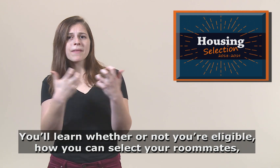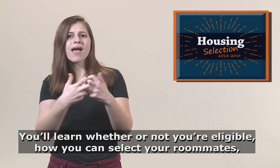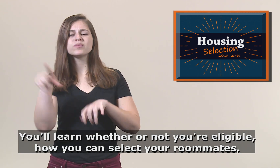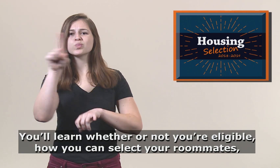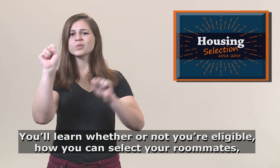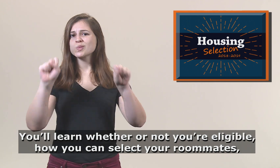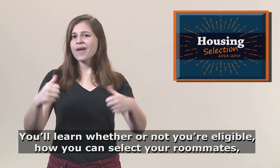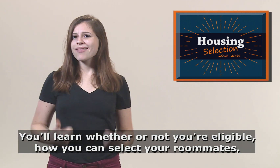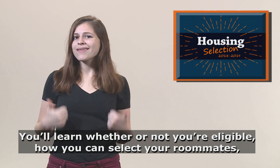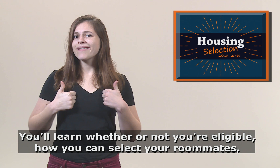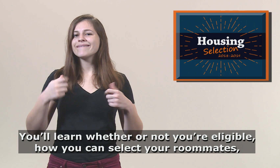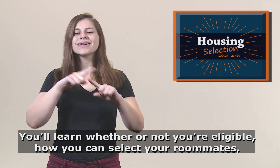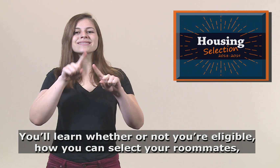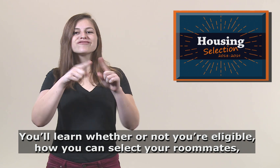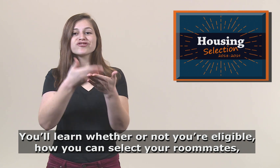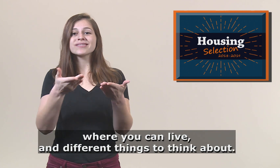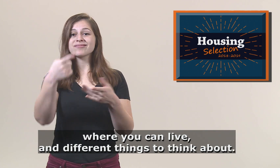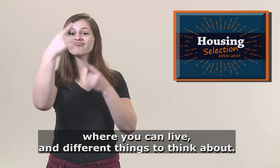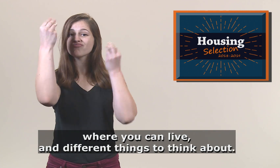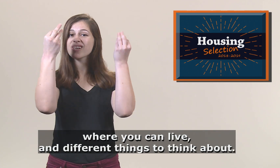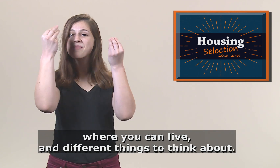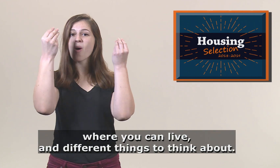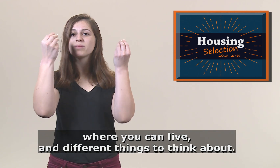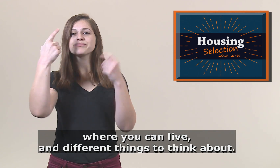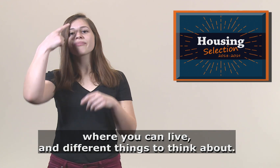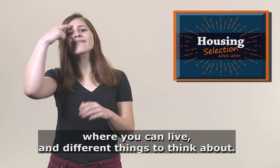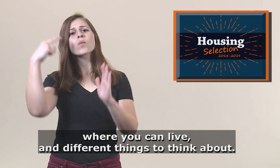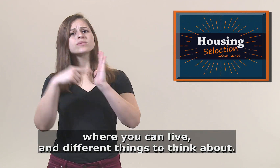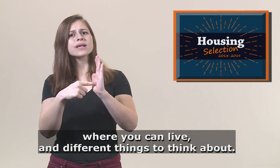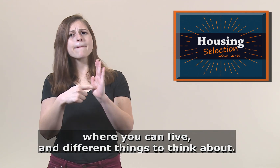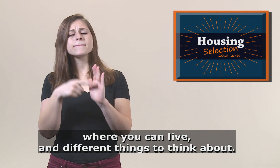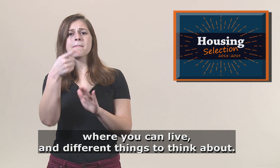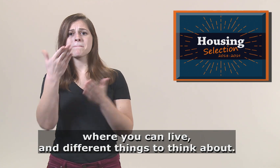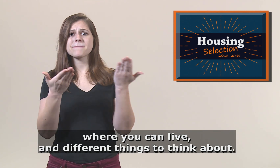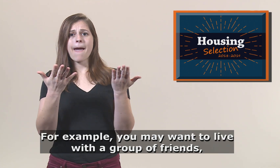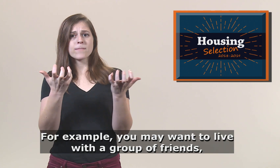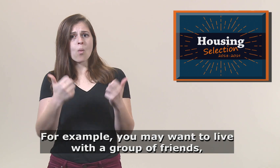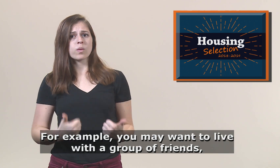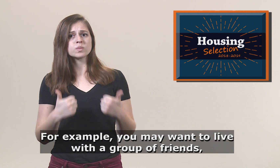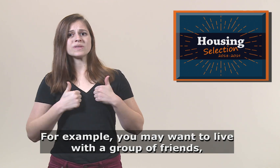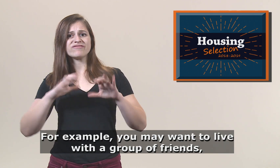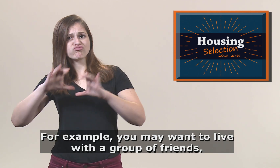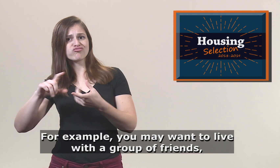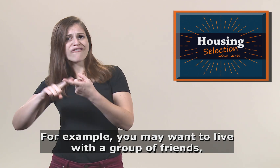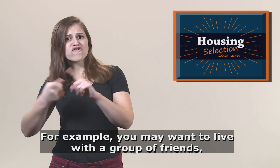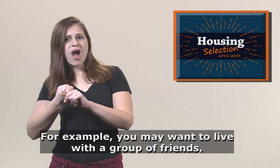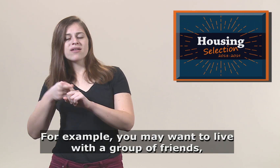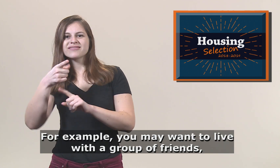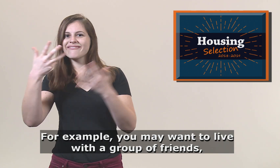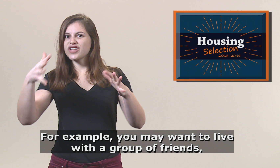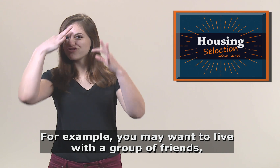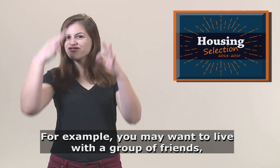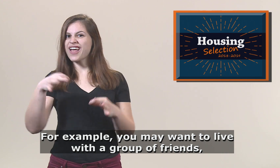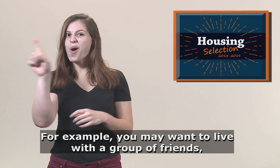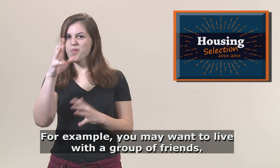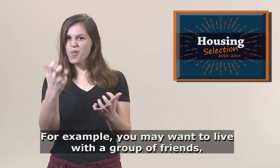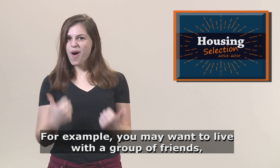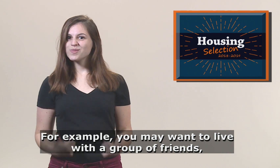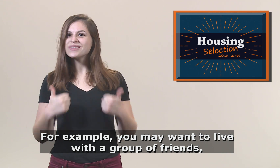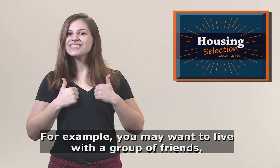how you can select your roommates, where you can live, and different things to think about. For example, you may want to live